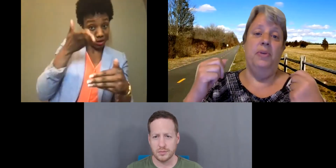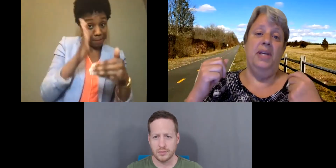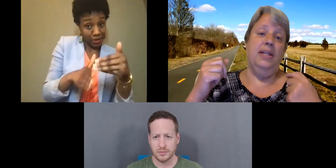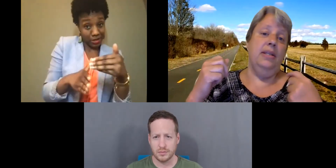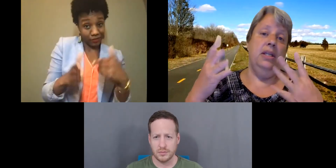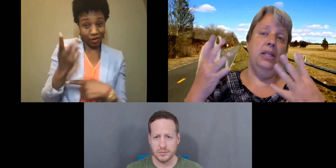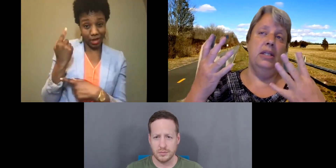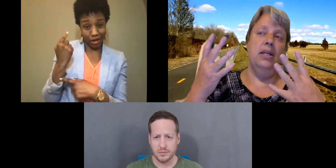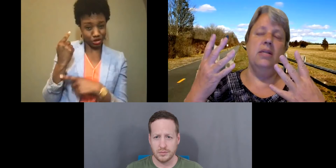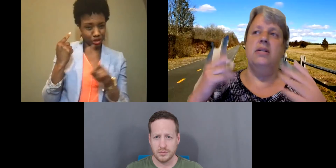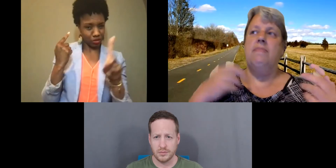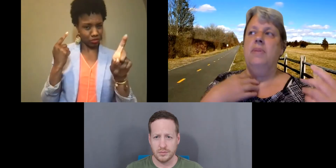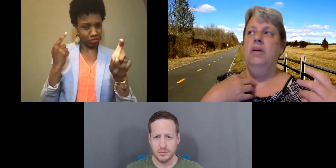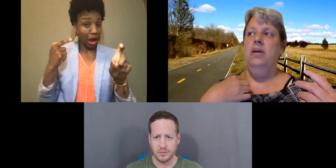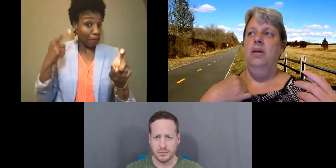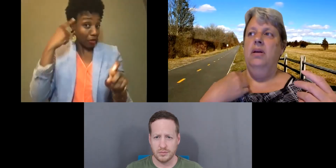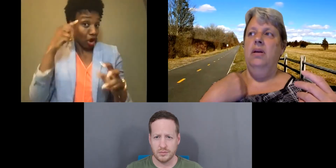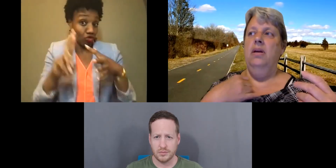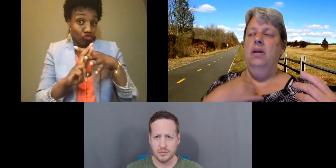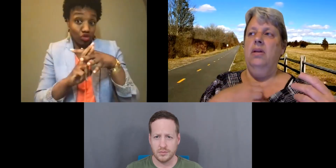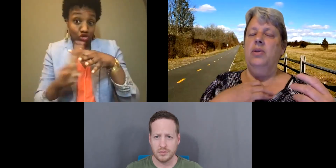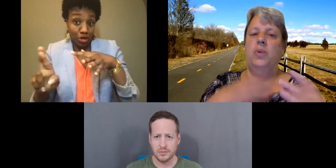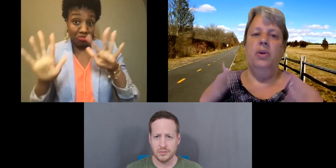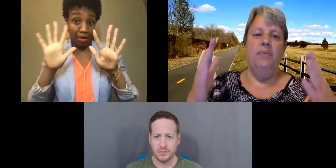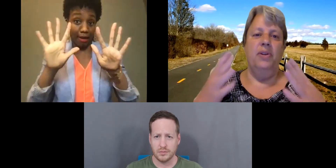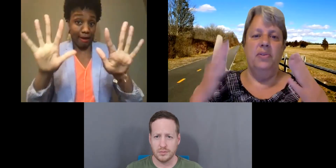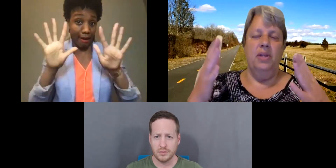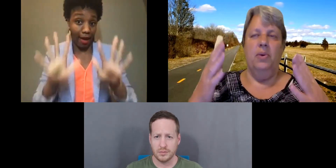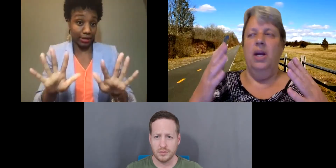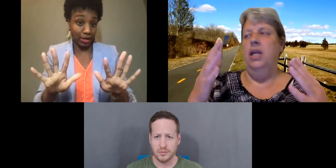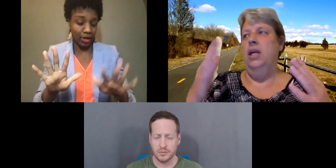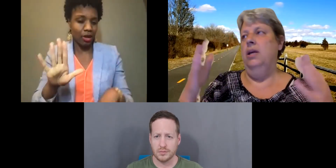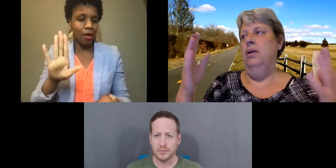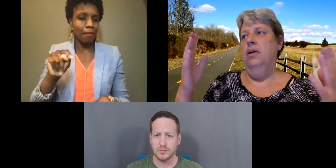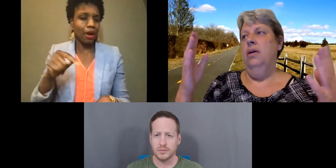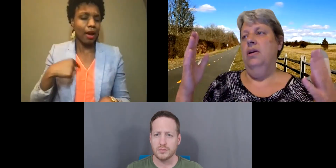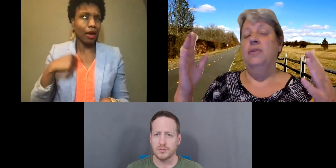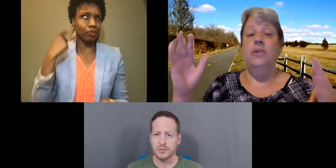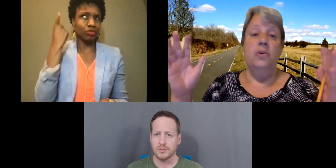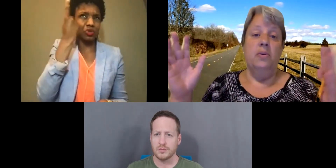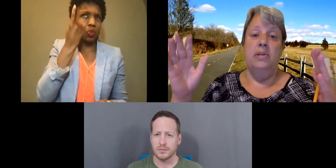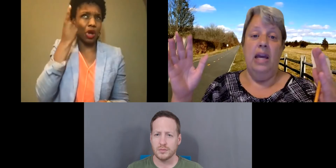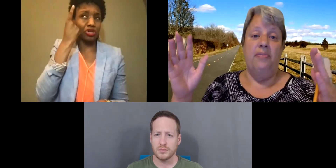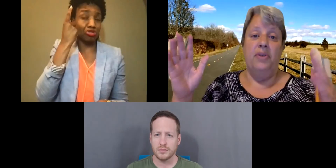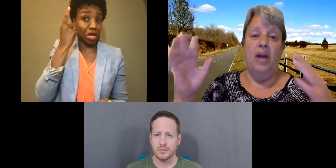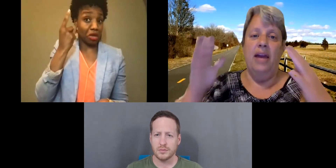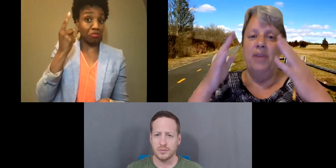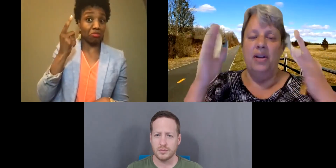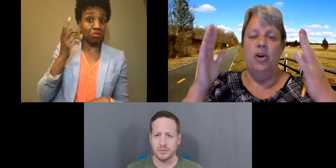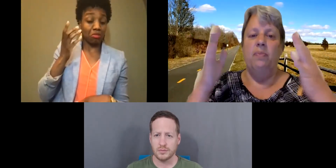excellent. Just wondering if there were any concerns after? I haven't heard much